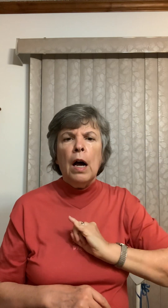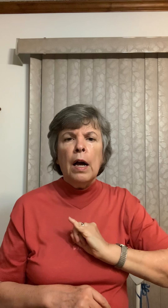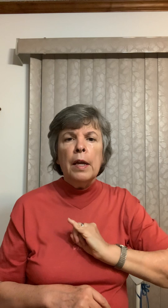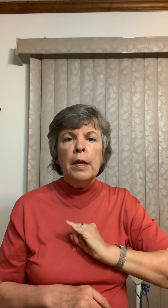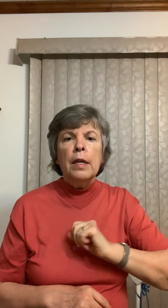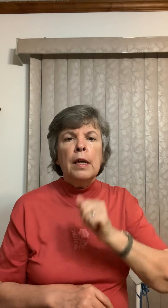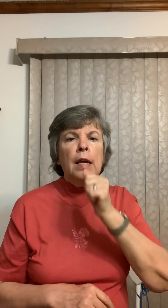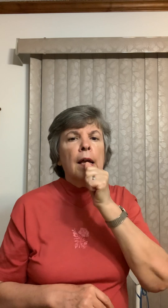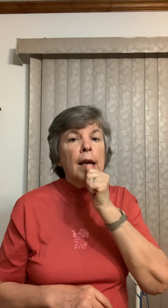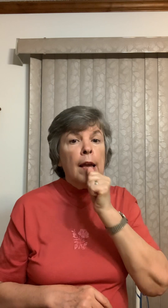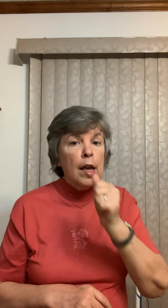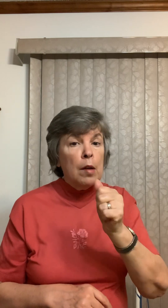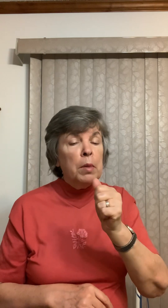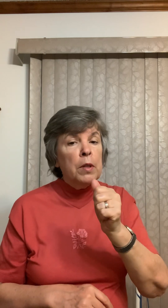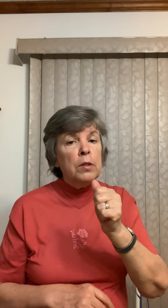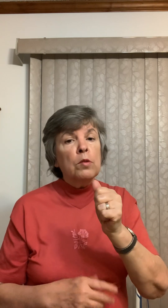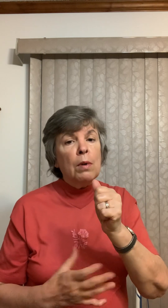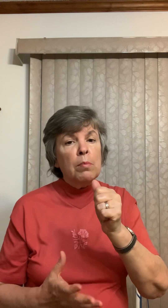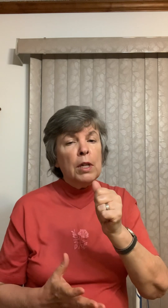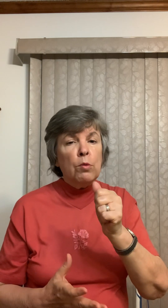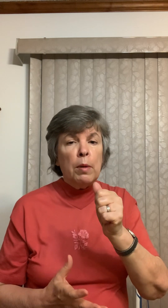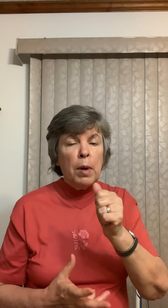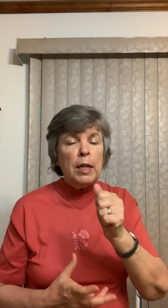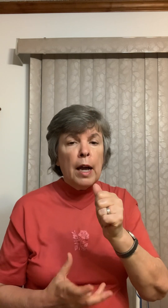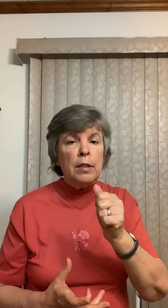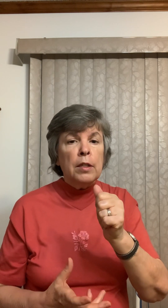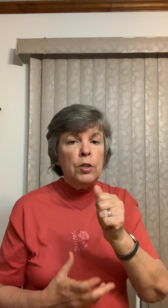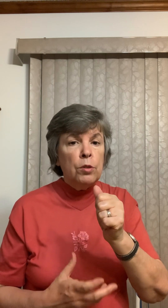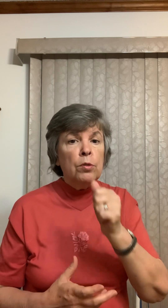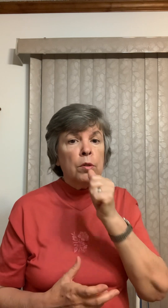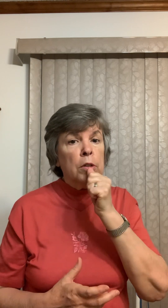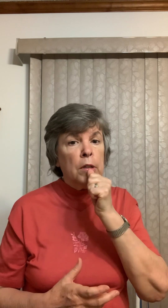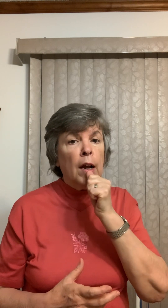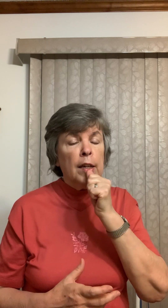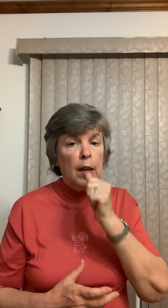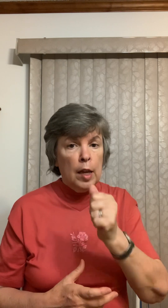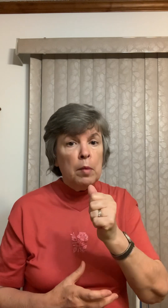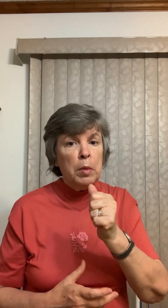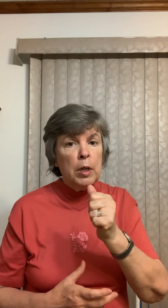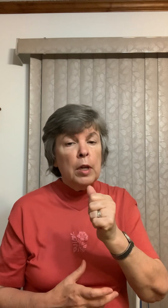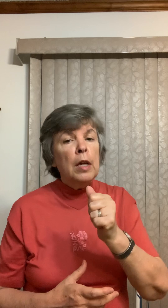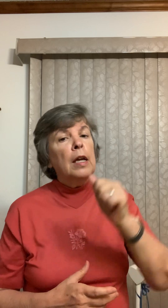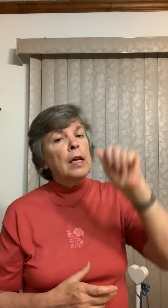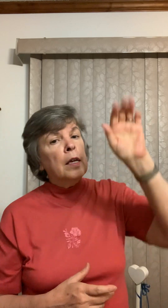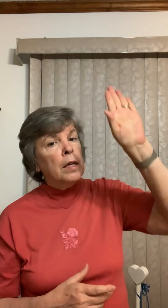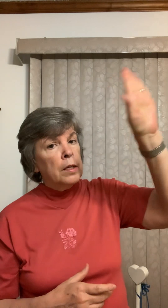I am, this is one place where I might actually use the sign am,